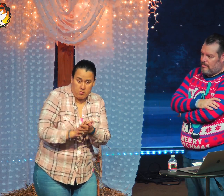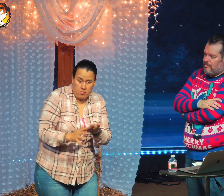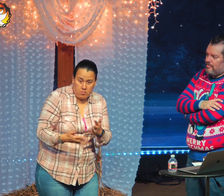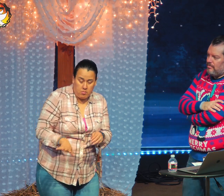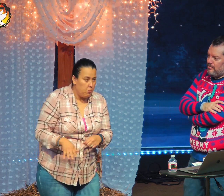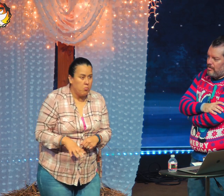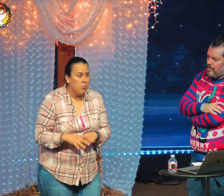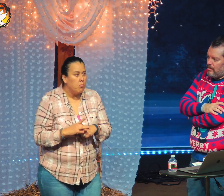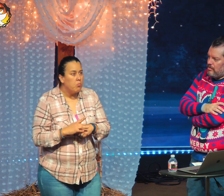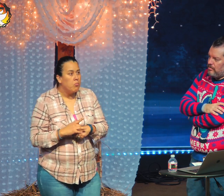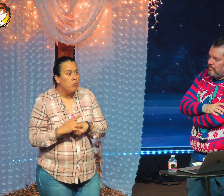too.